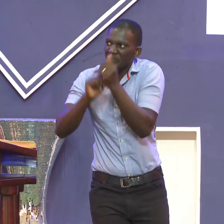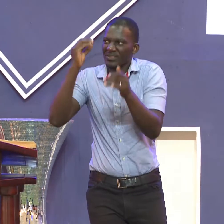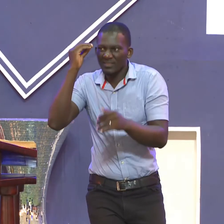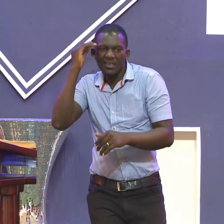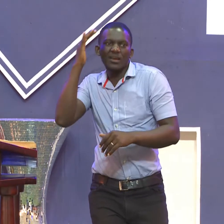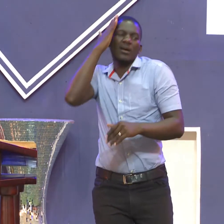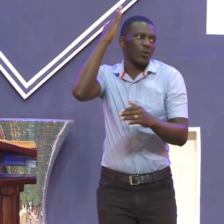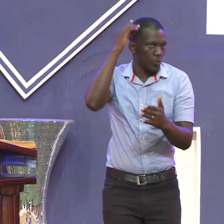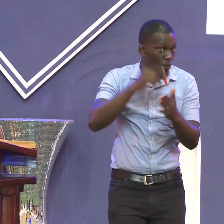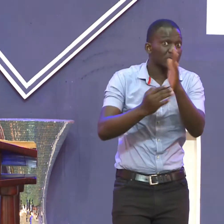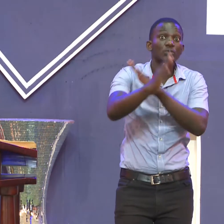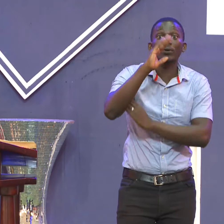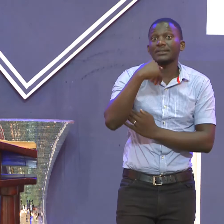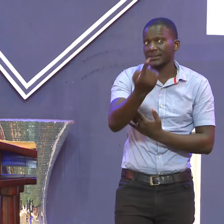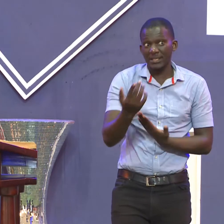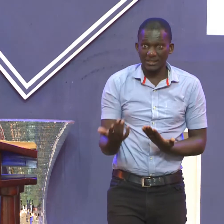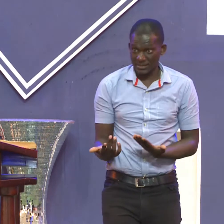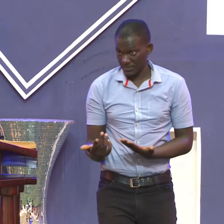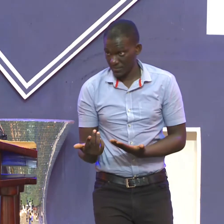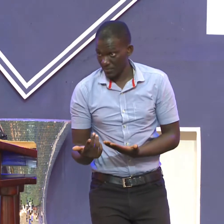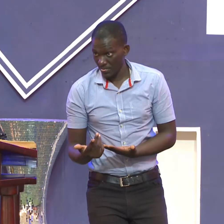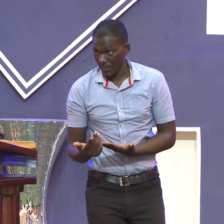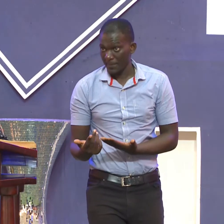be alert that we take what he has told us.